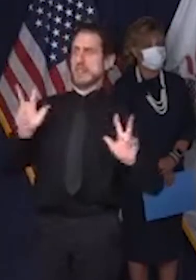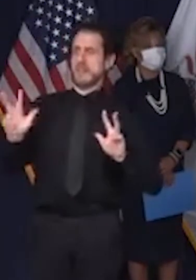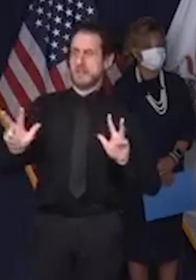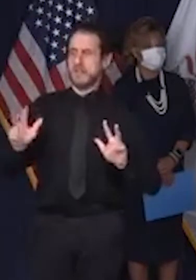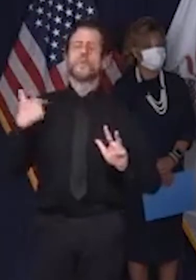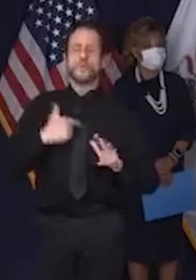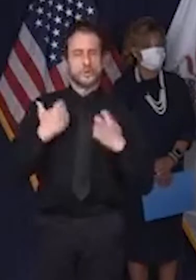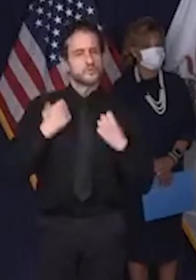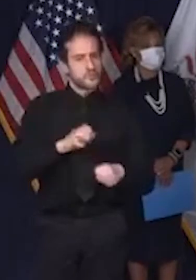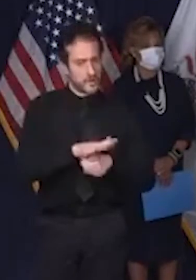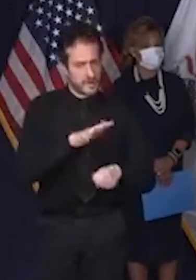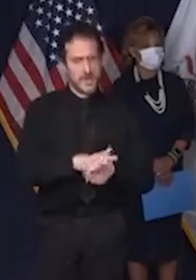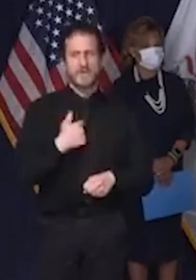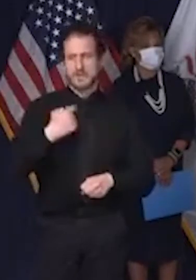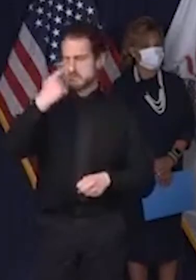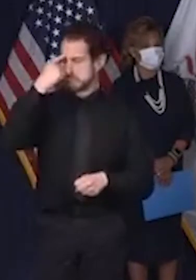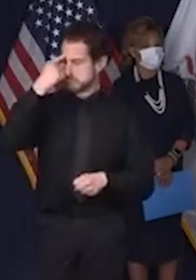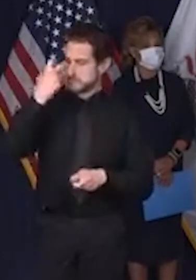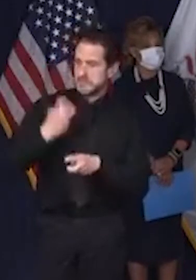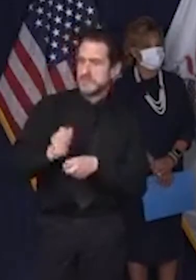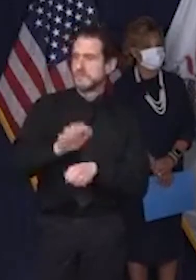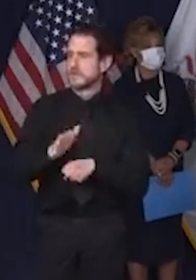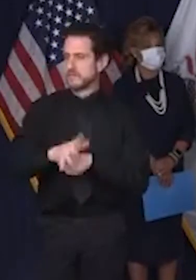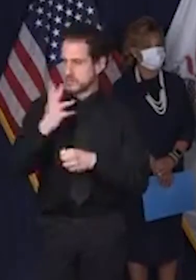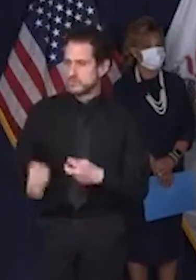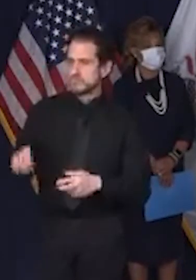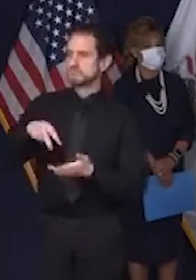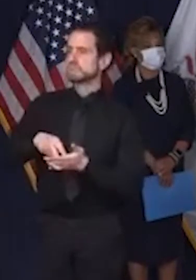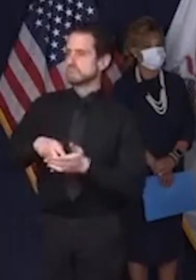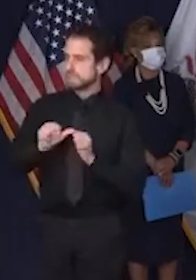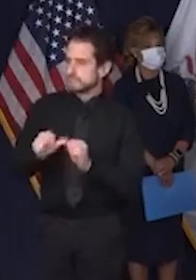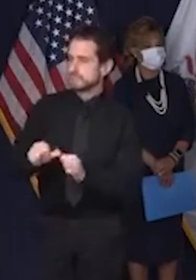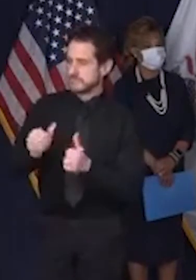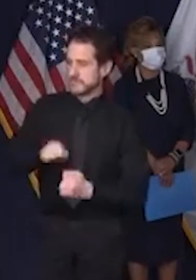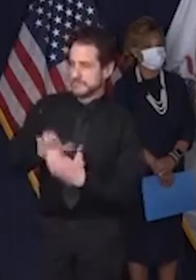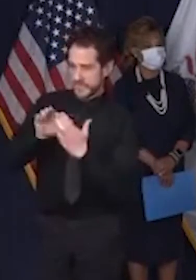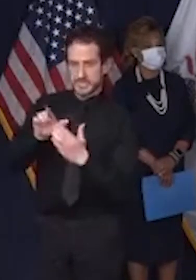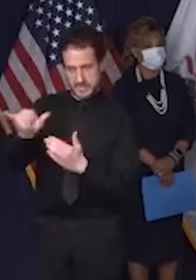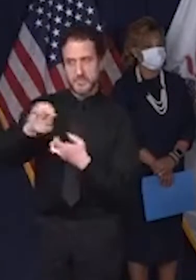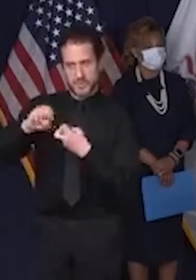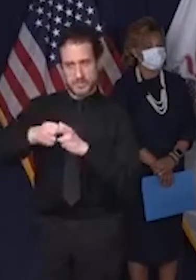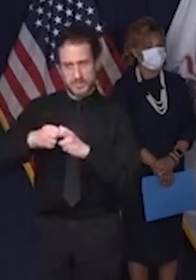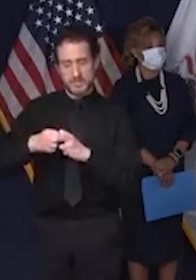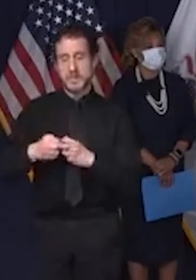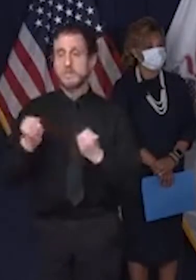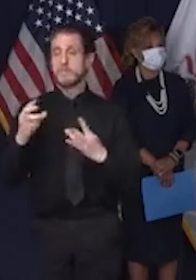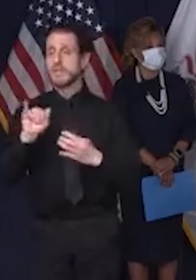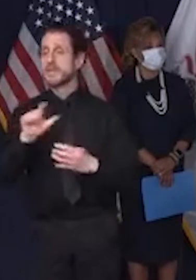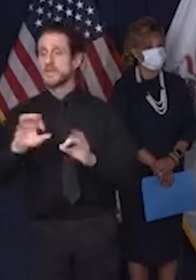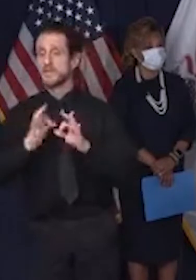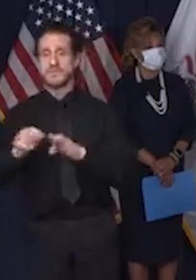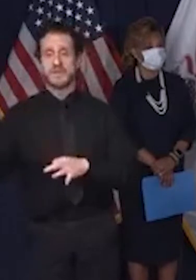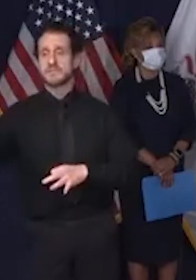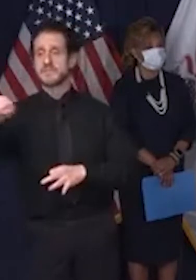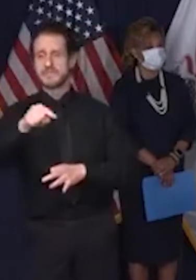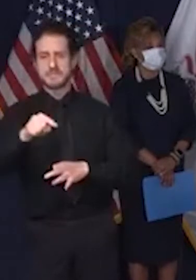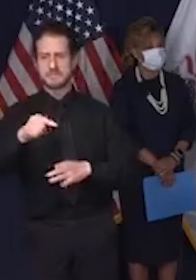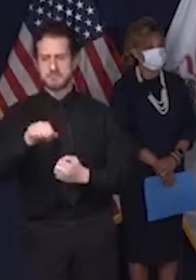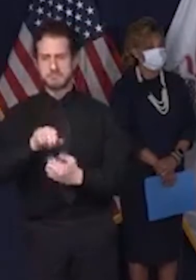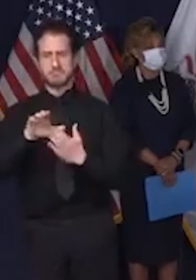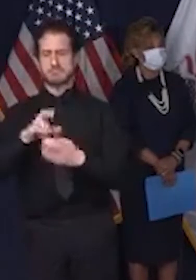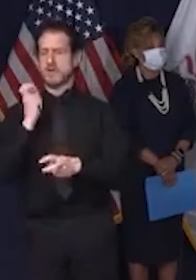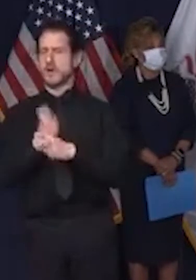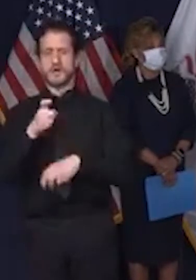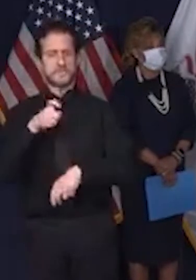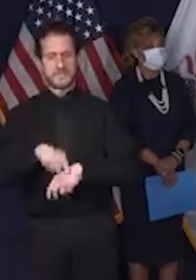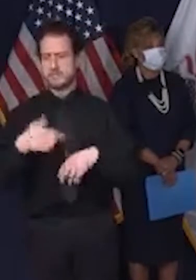mindset to get back up. Many of Illinois families are undergoing tremendous hardship, and we are